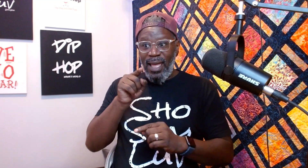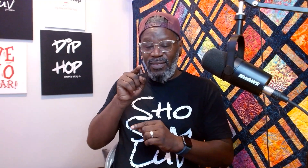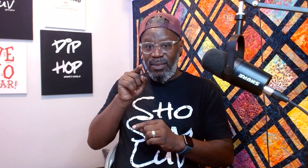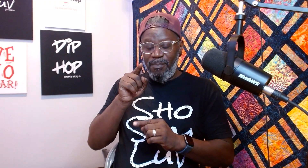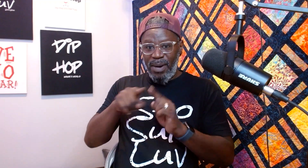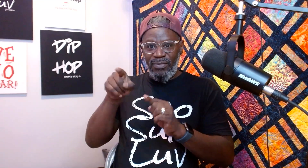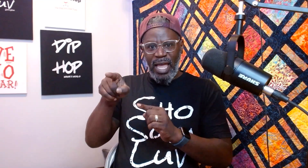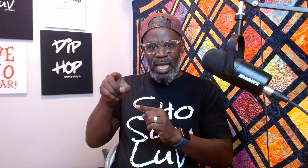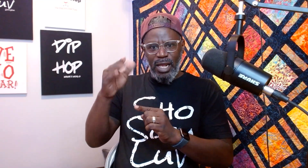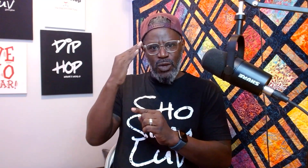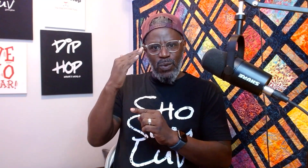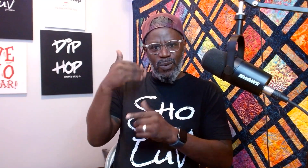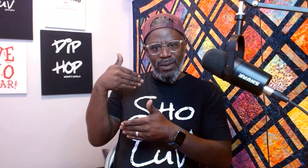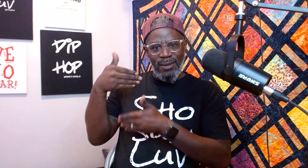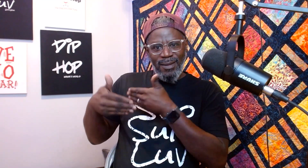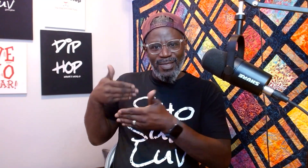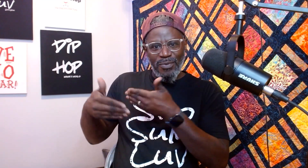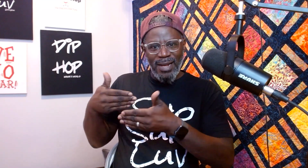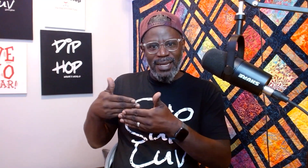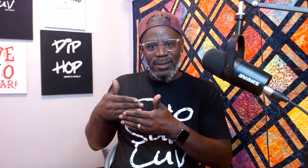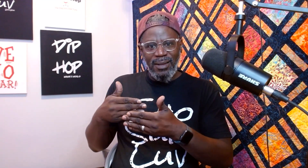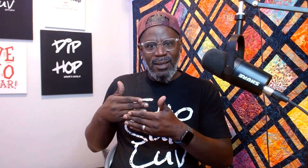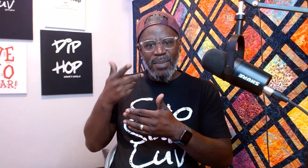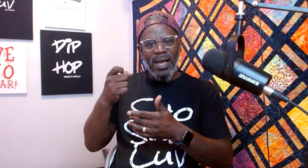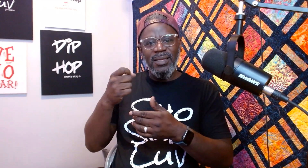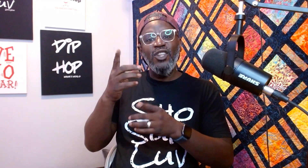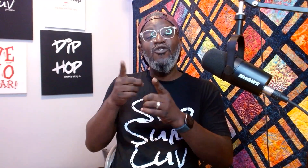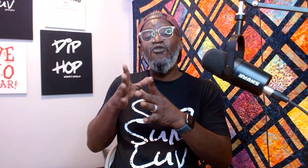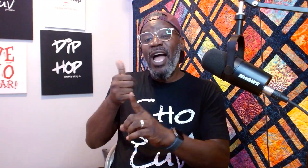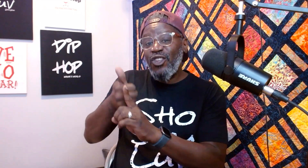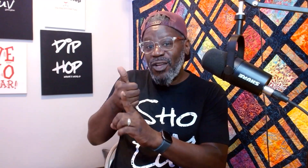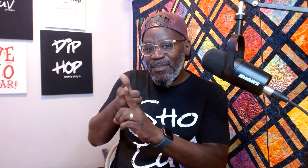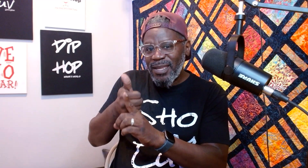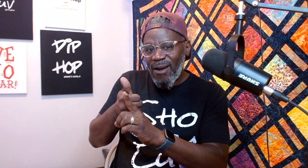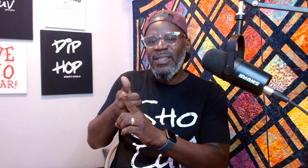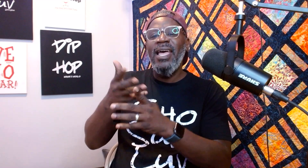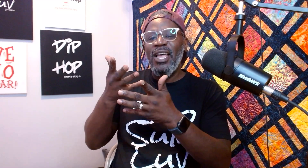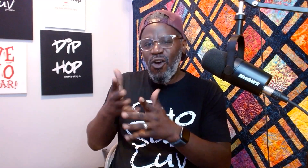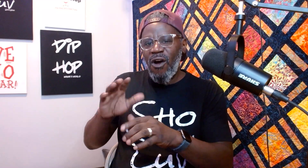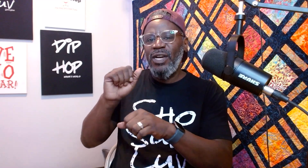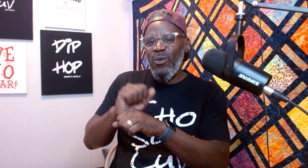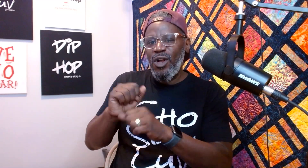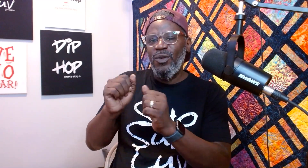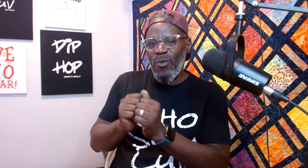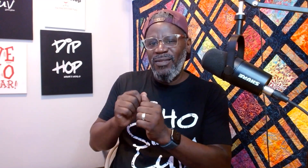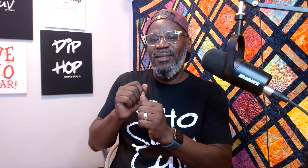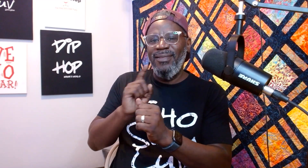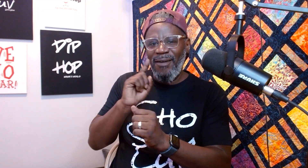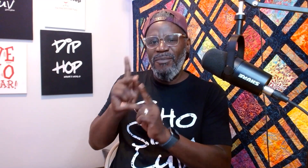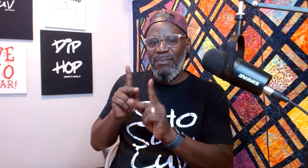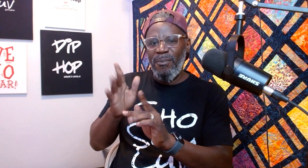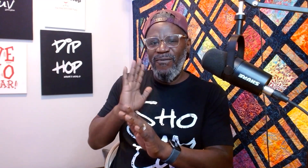for it. But they knew the process because the director himself has already worked